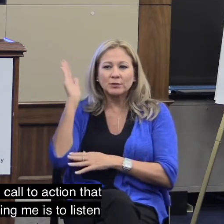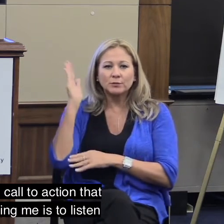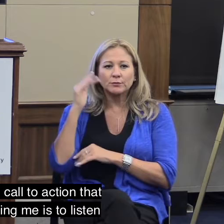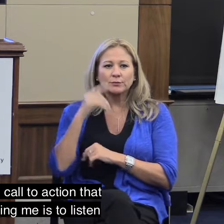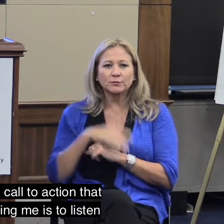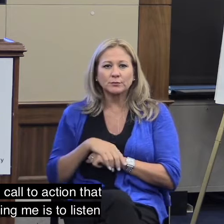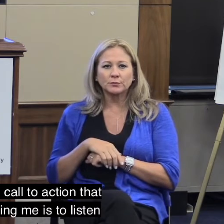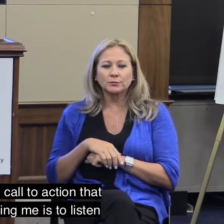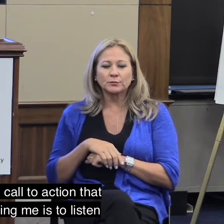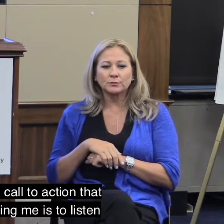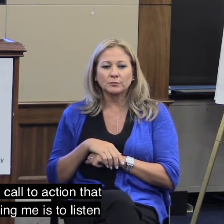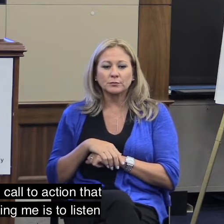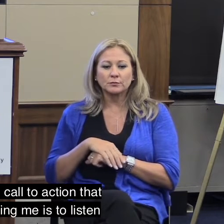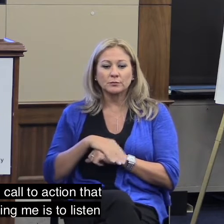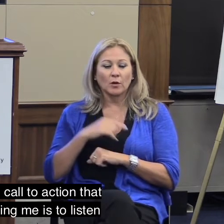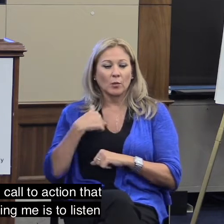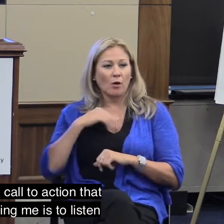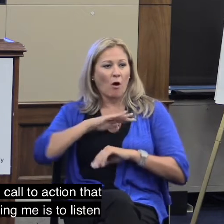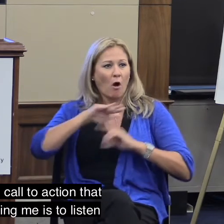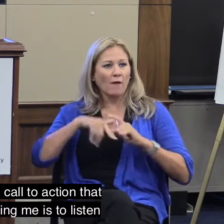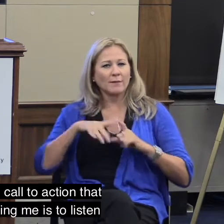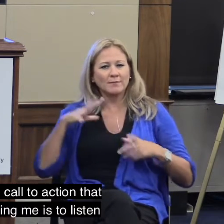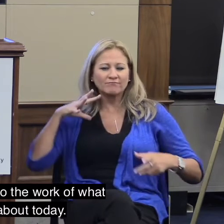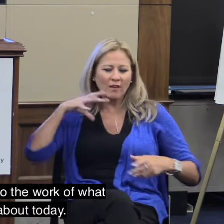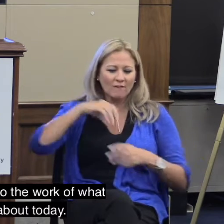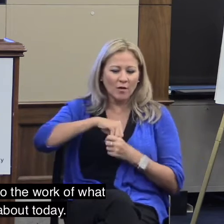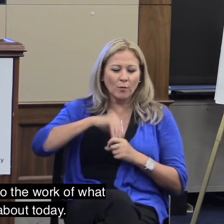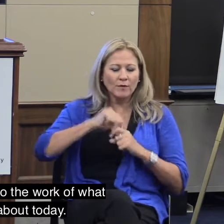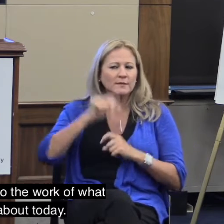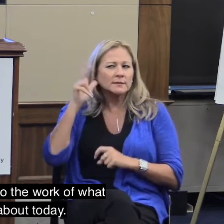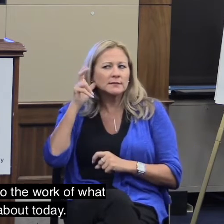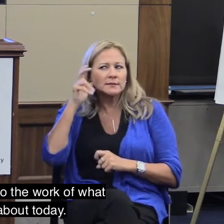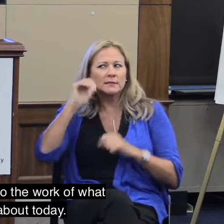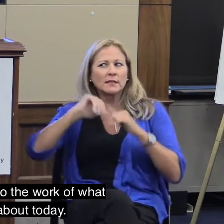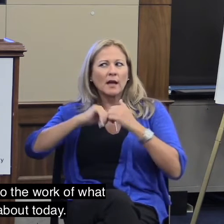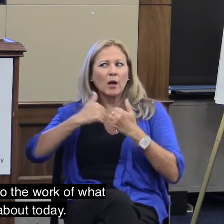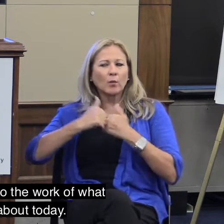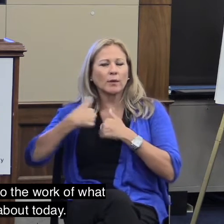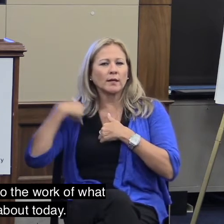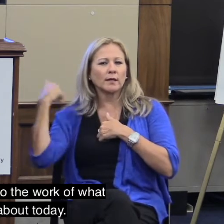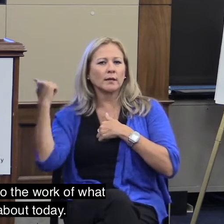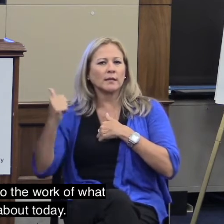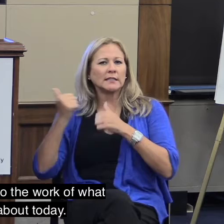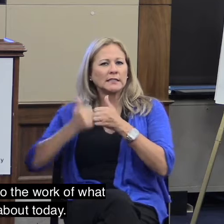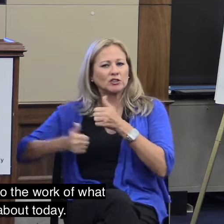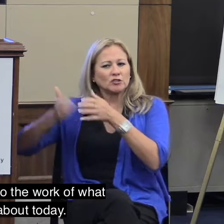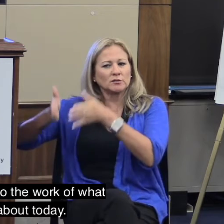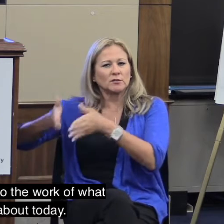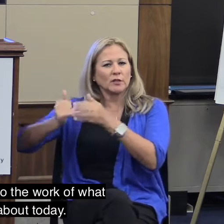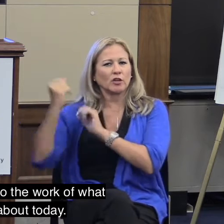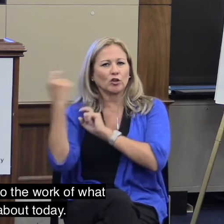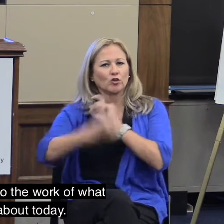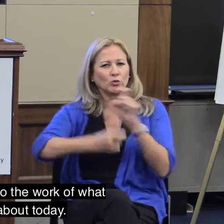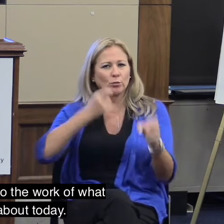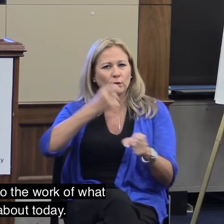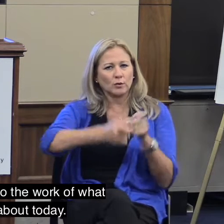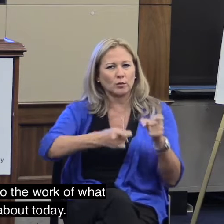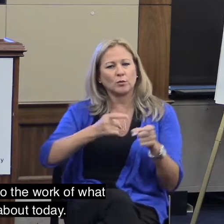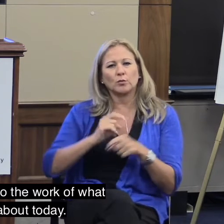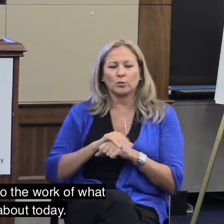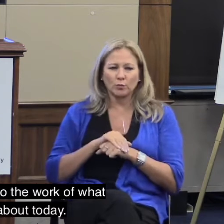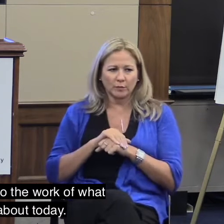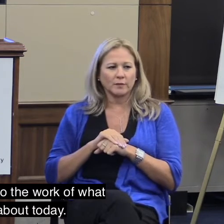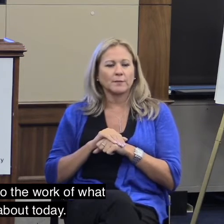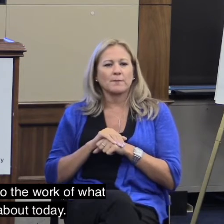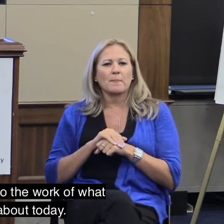we each need to do, including me, is to listen for how we can contribute to the work of what each will